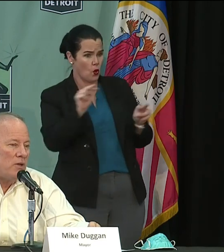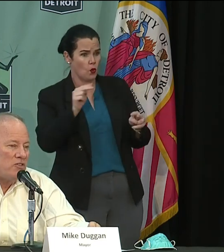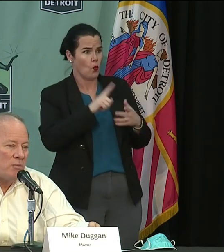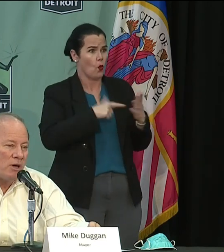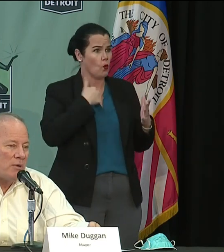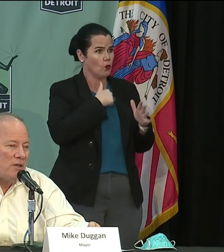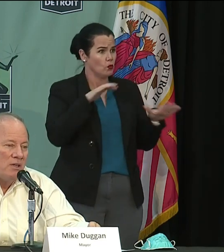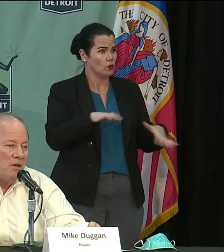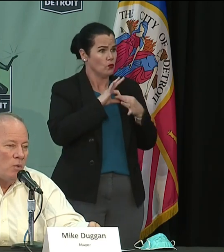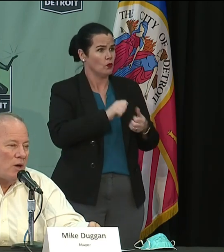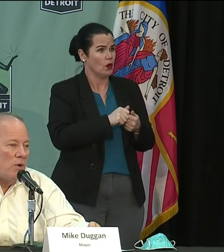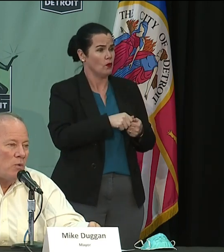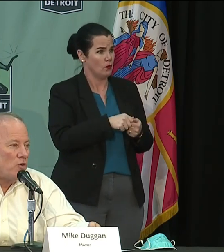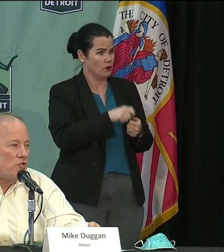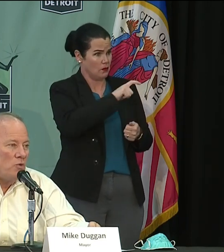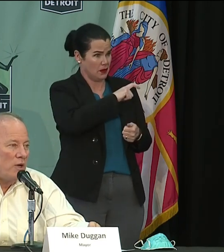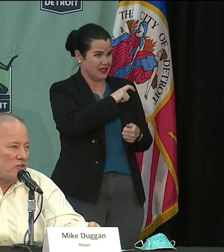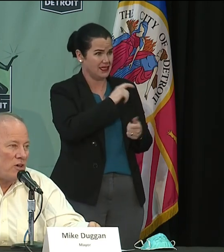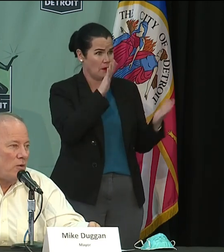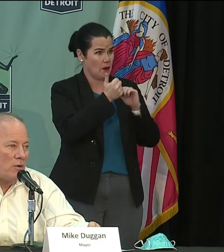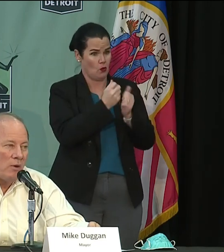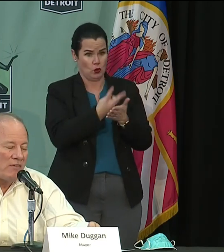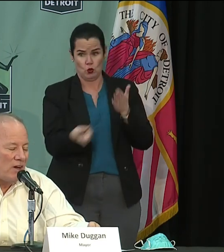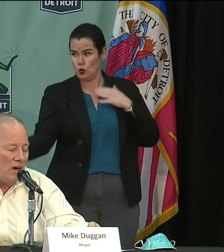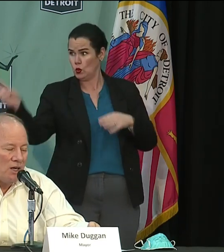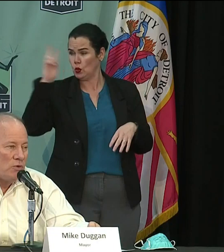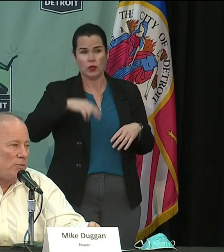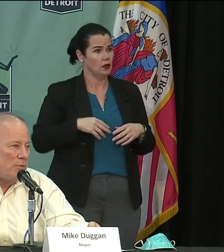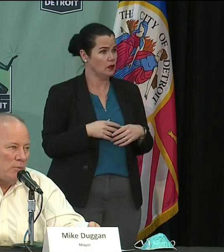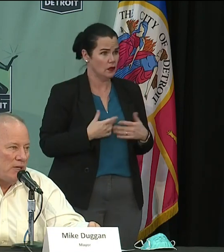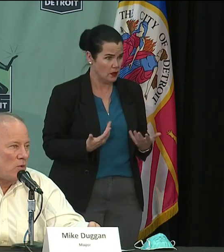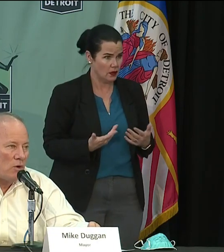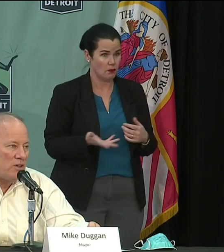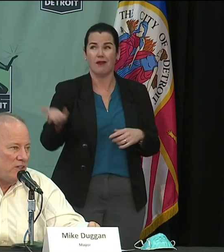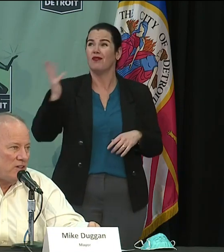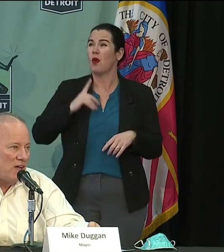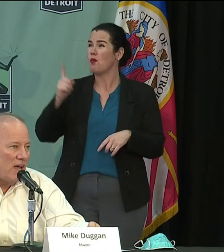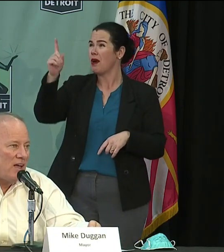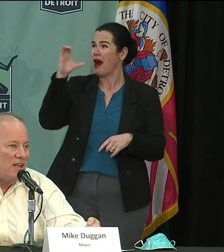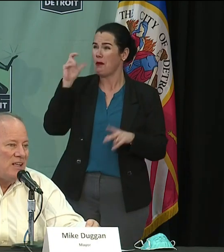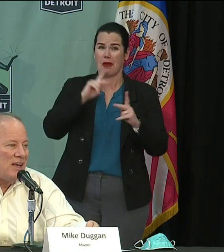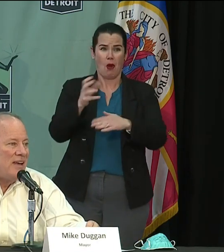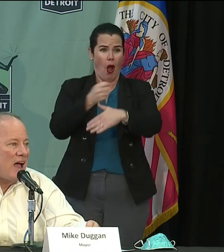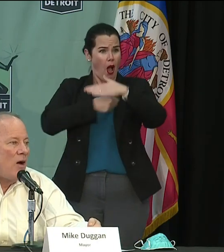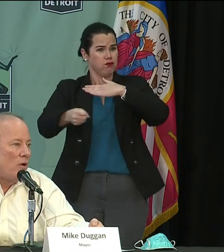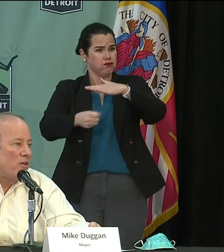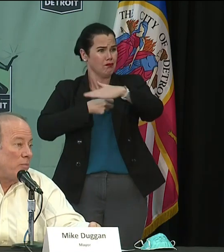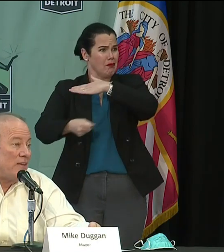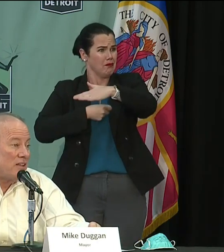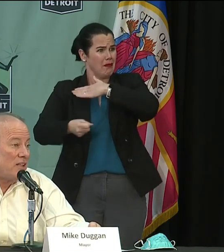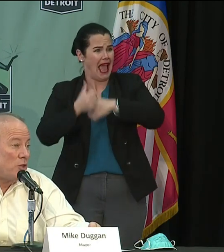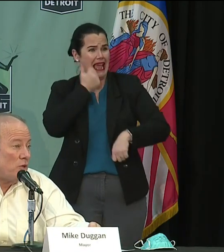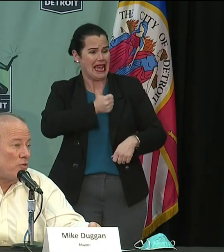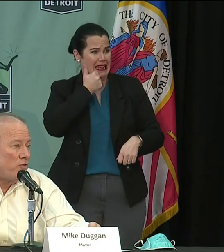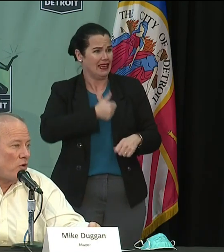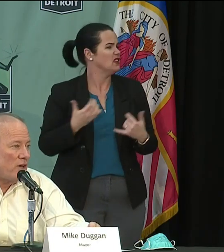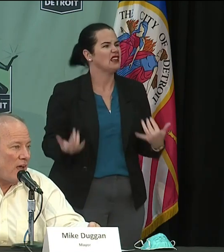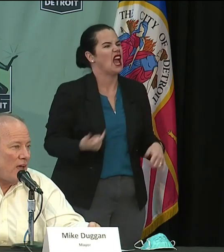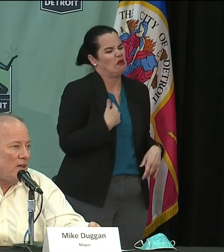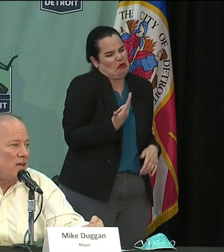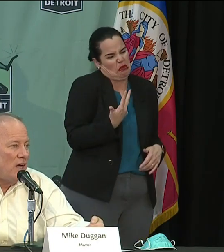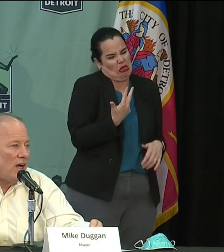Detroit Police Department, where we were 2 weeks ago, where we were having 100 people being quarantined a day, and now where it's basically